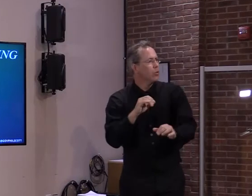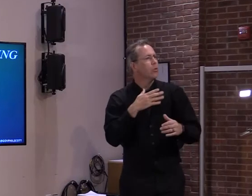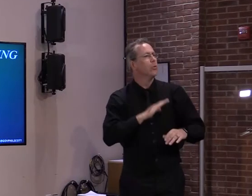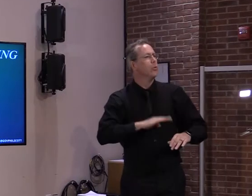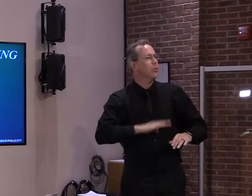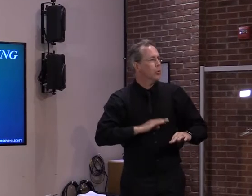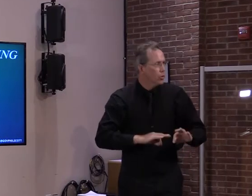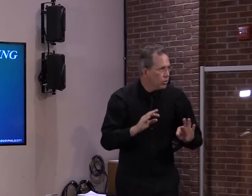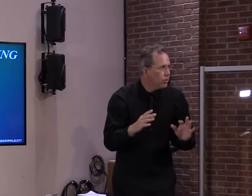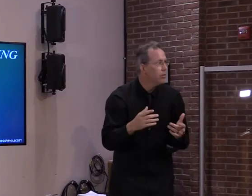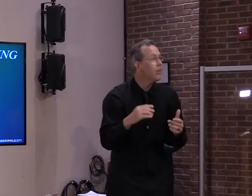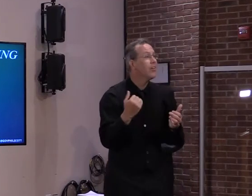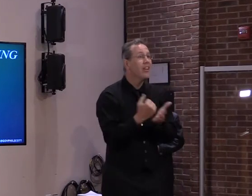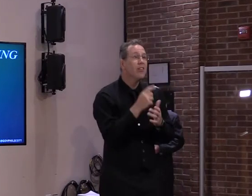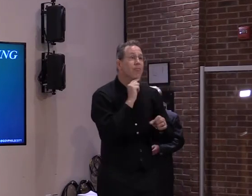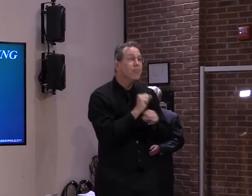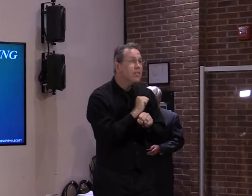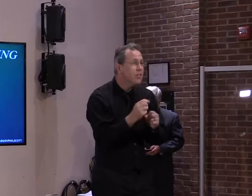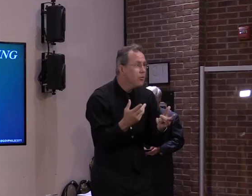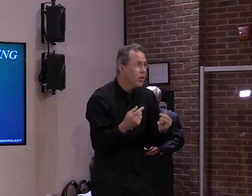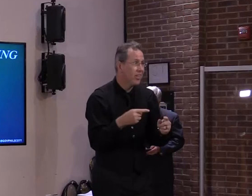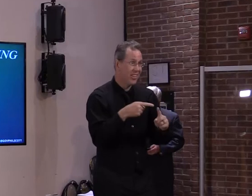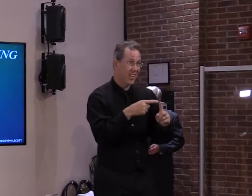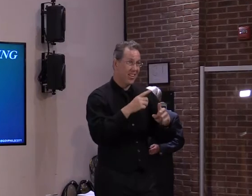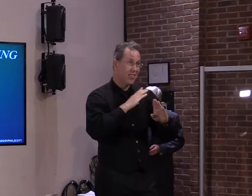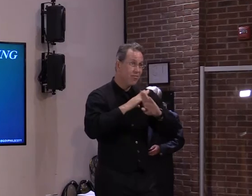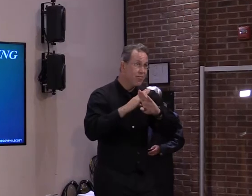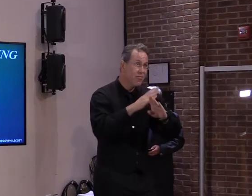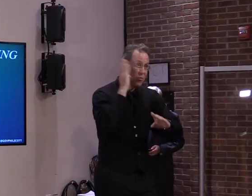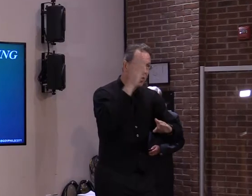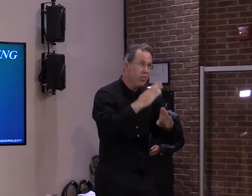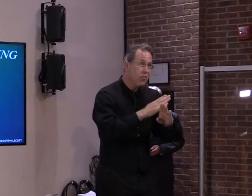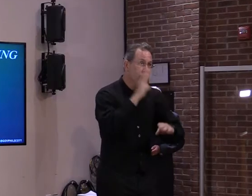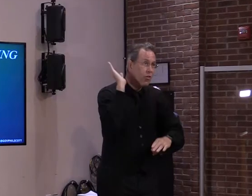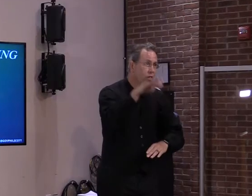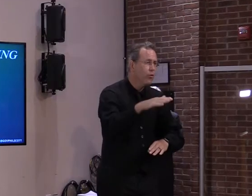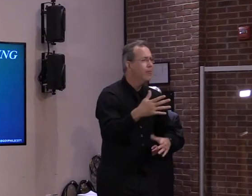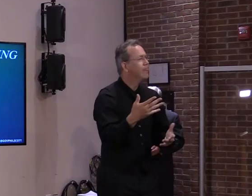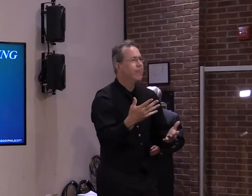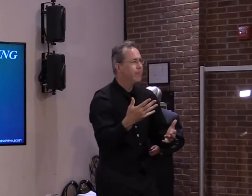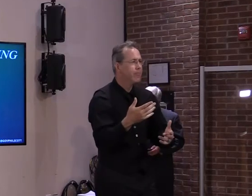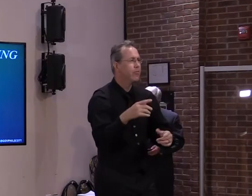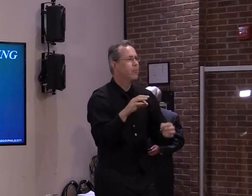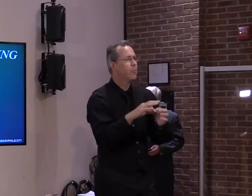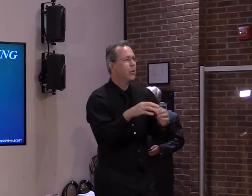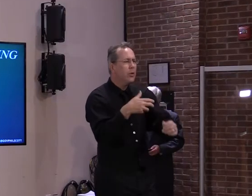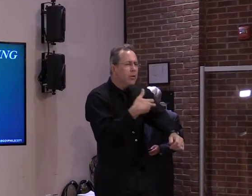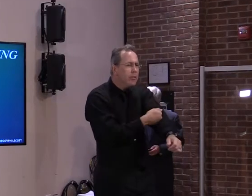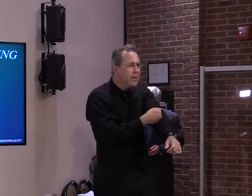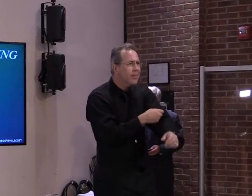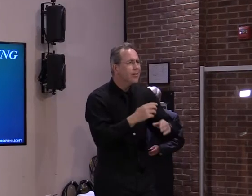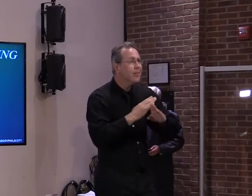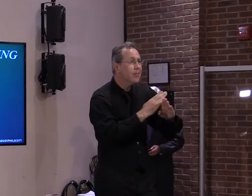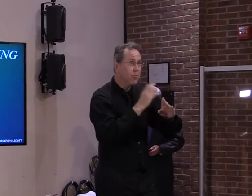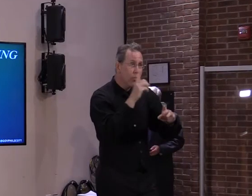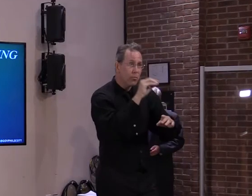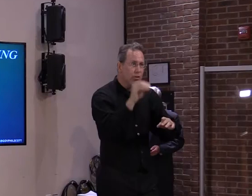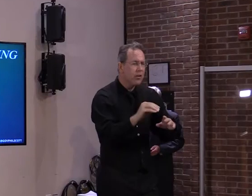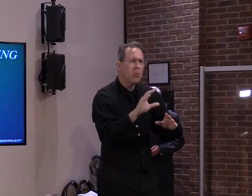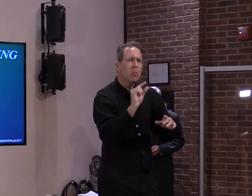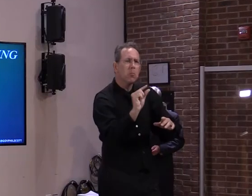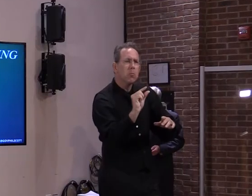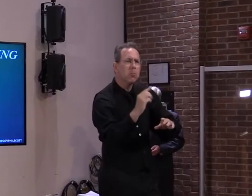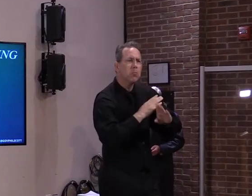will absolutely never get vaccinated, no matter what you say, no matter how you try to convince them. That's a very small percentage of our